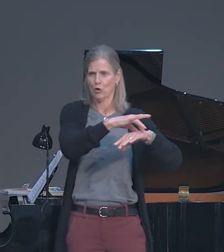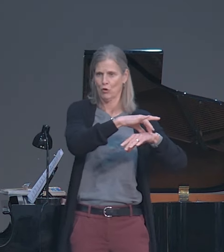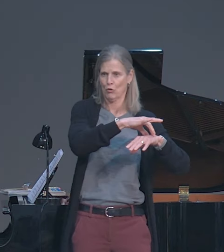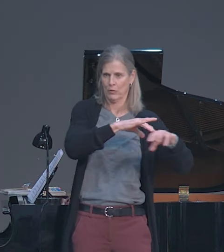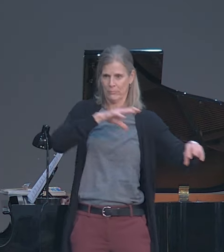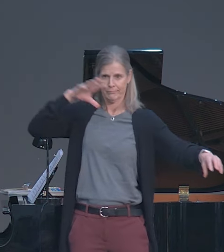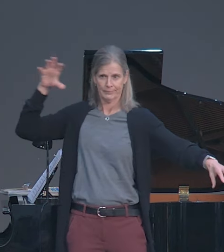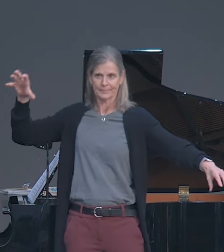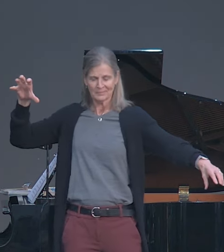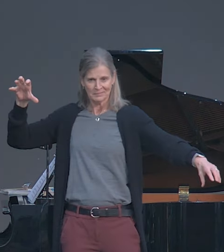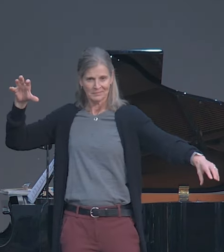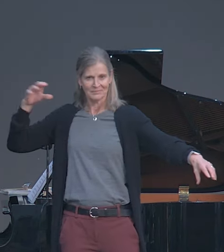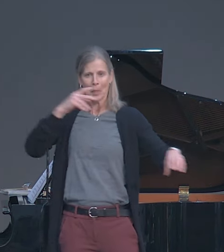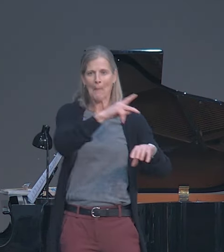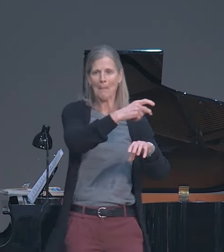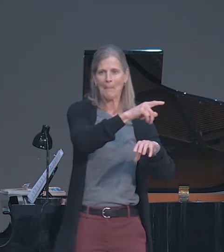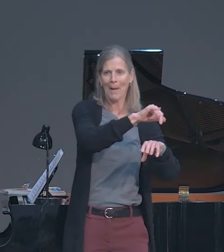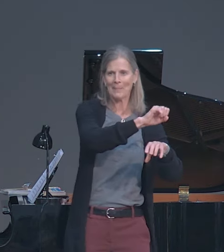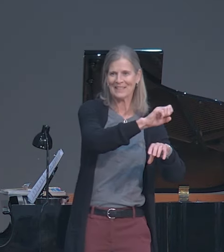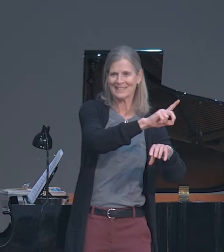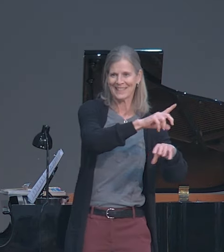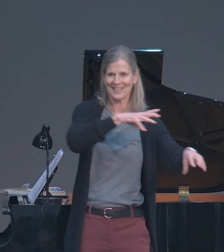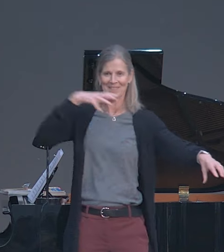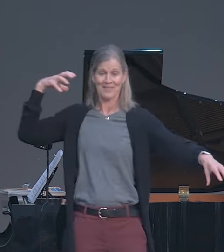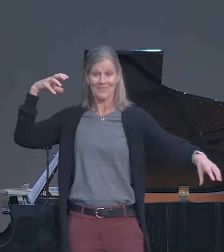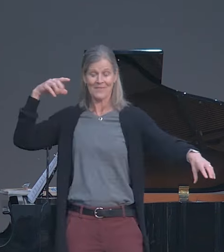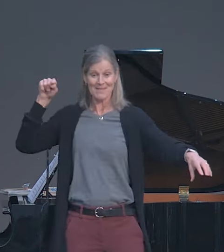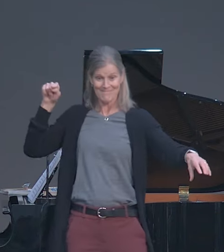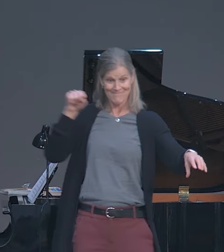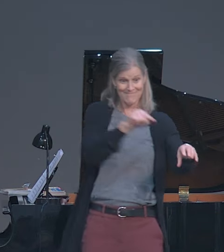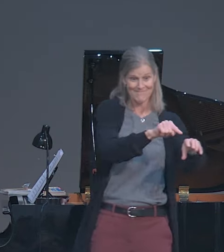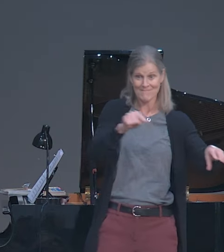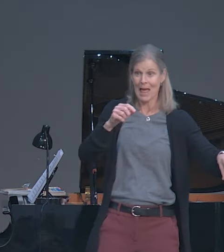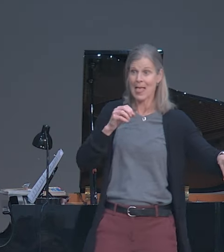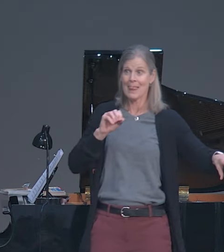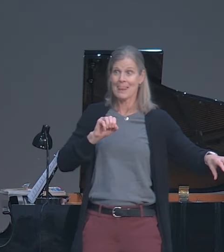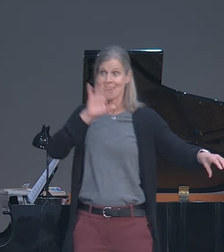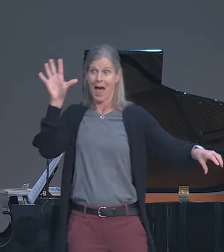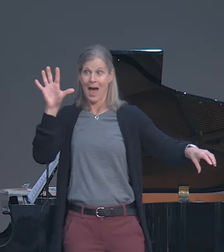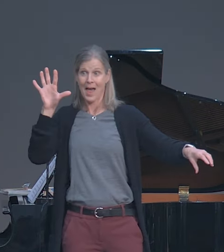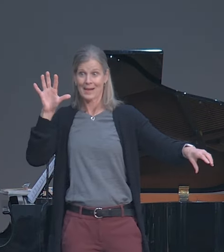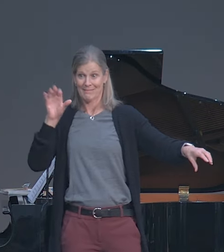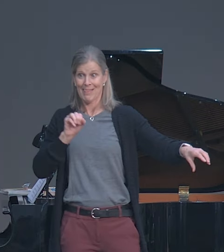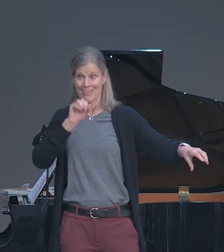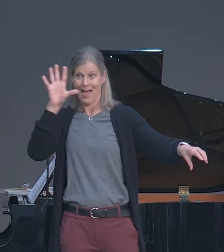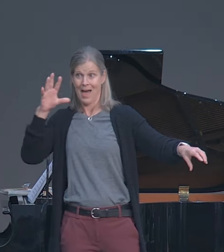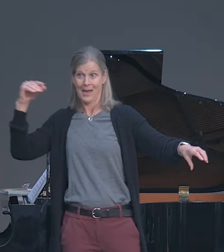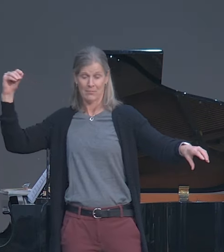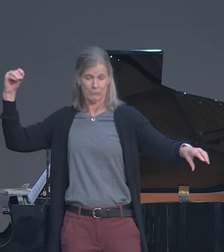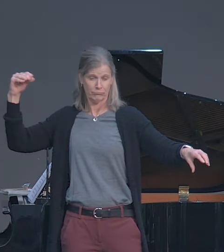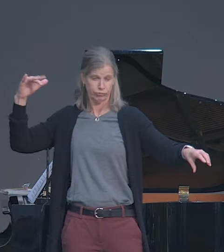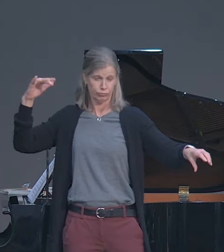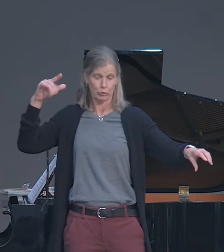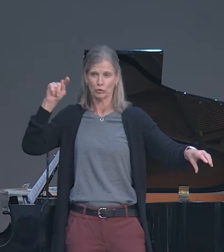seed. At that distance, it takes light to go about